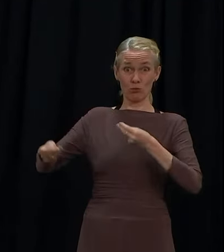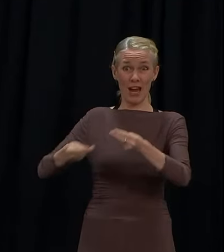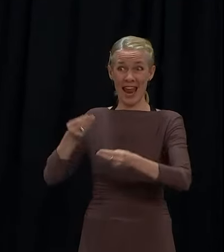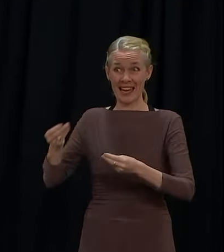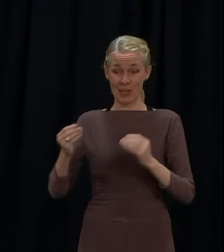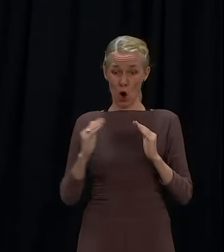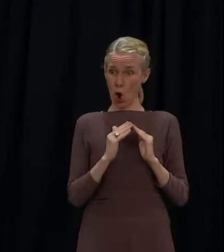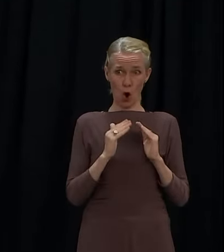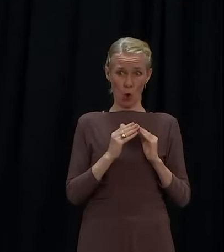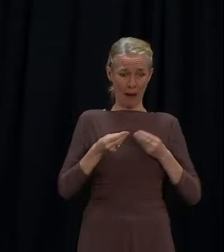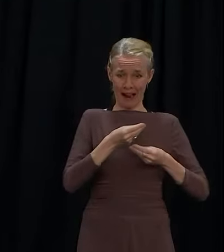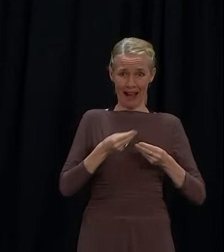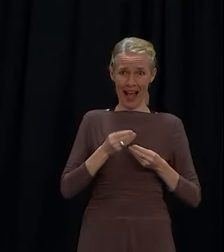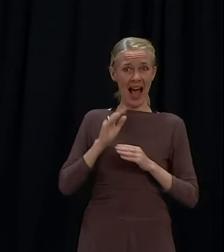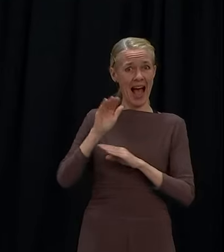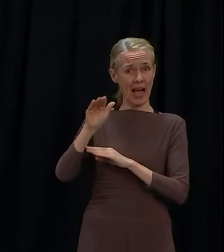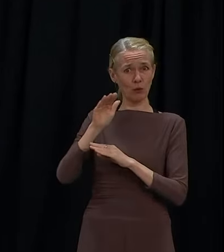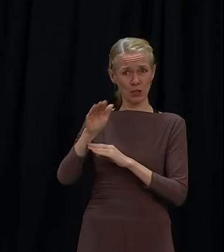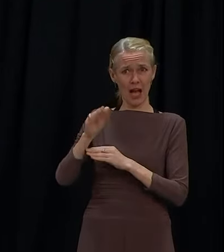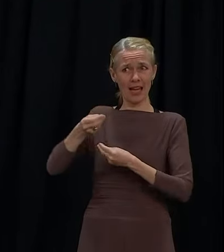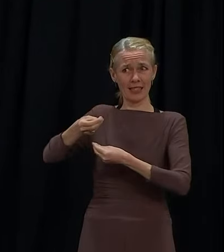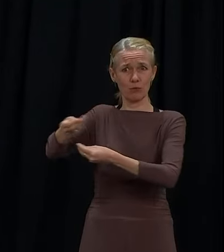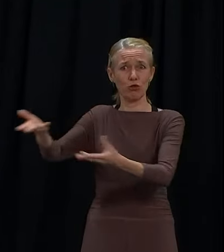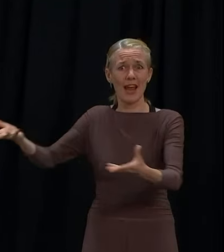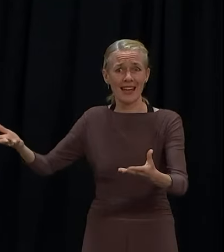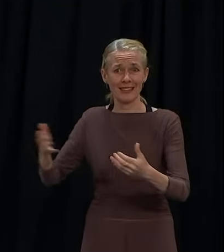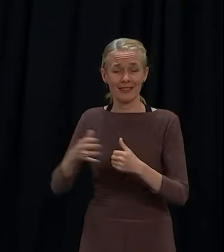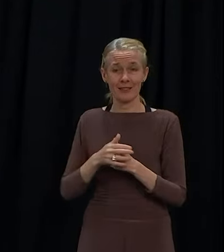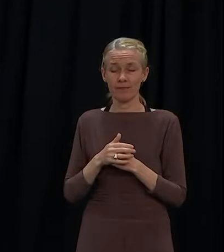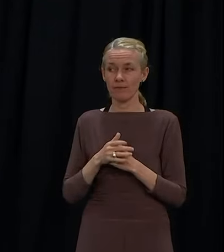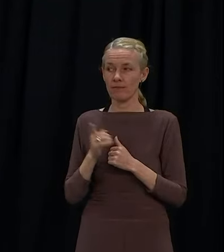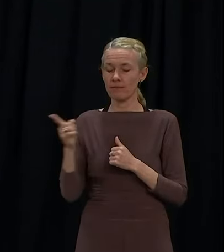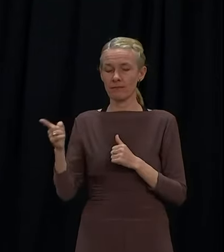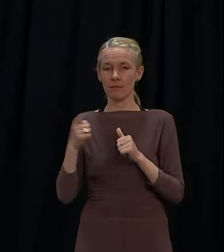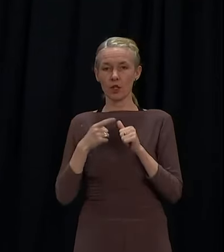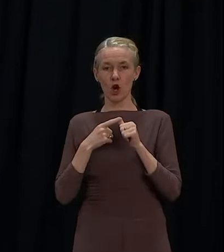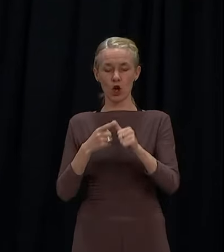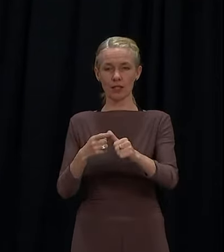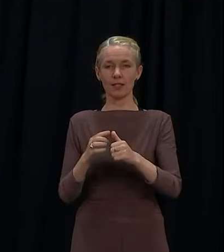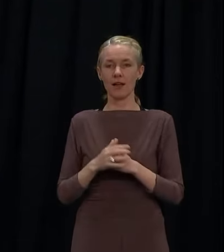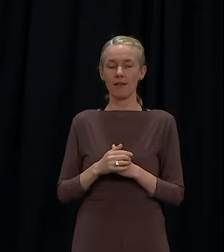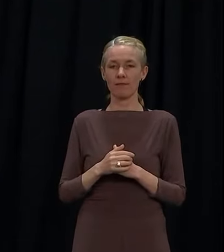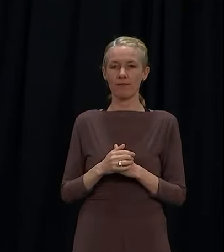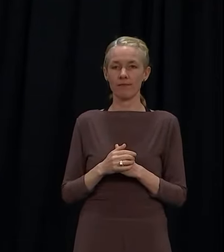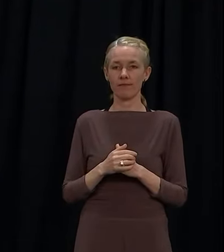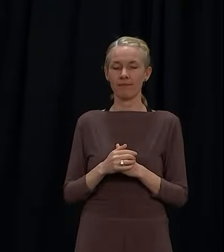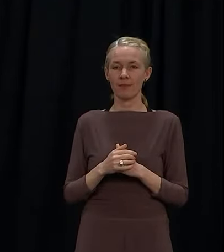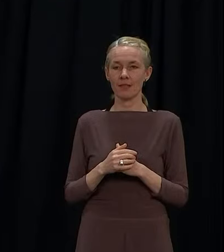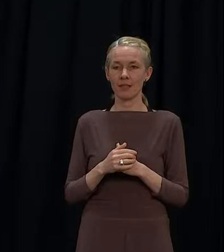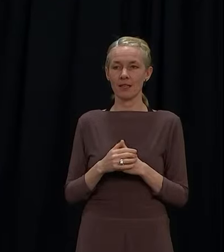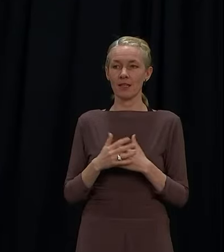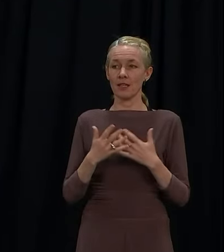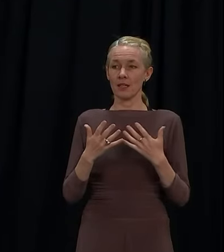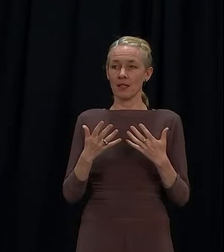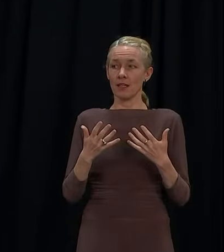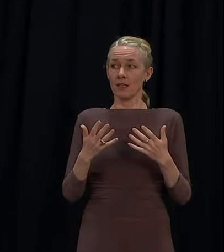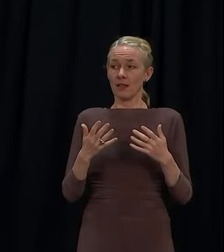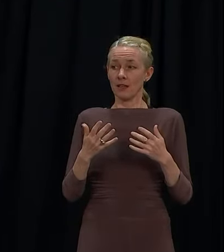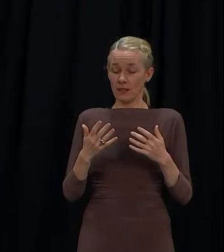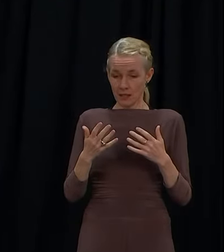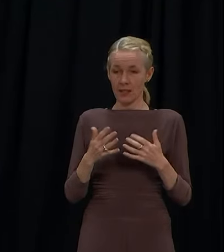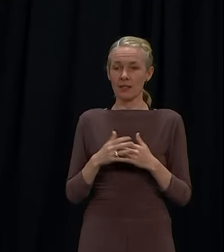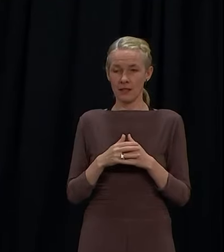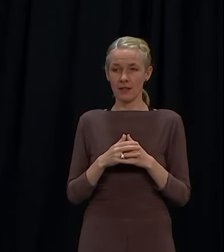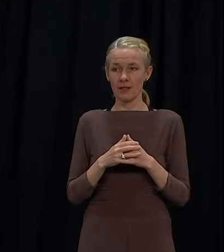that category or not, but generally we've been told from yesterday, given they've only had 24 hours, so often things will be linked later, we've